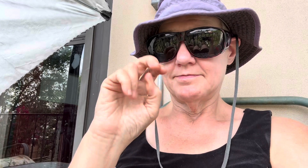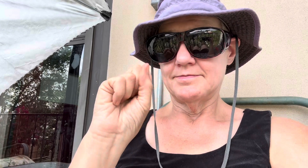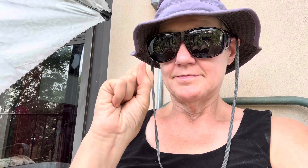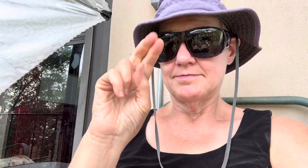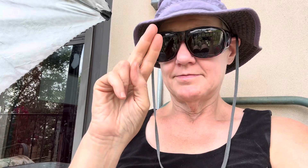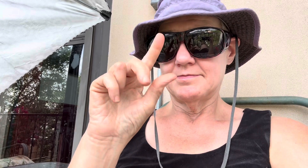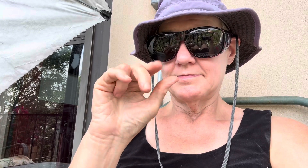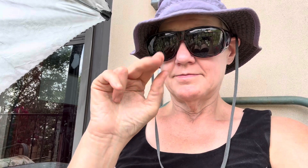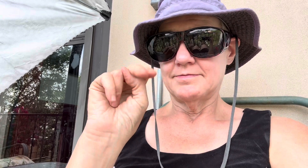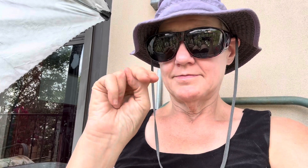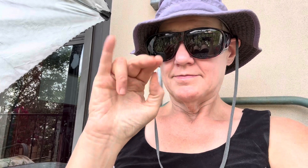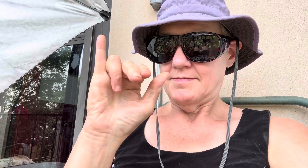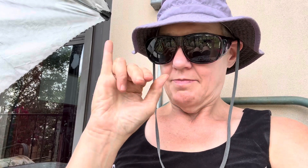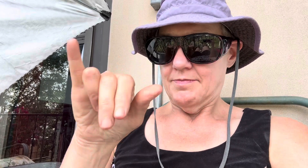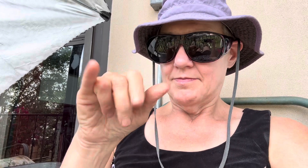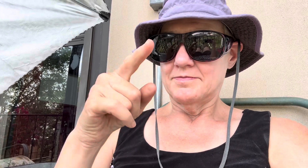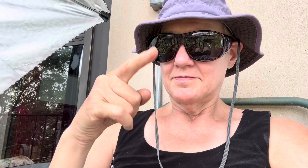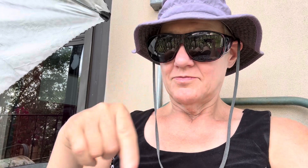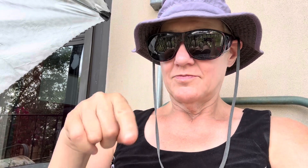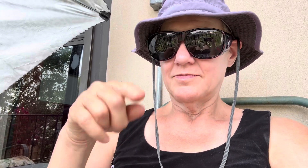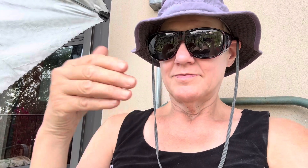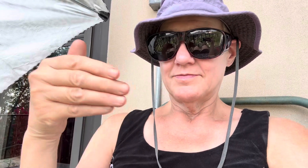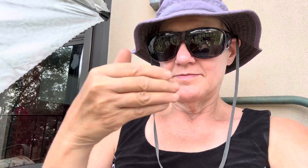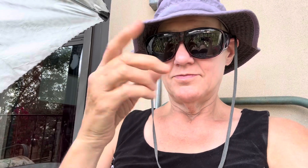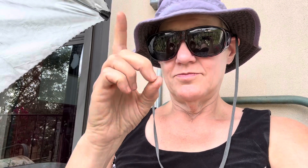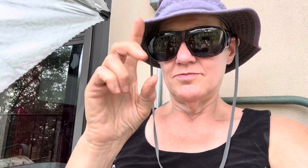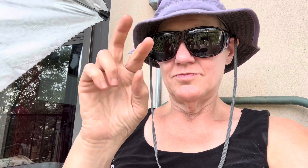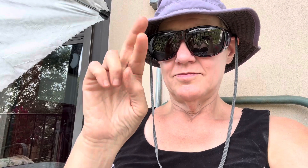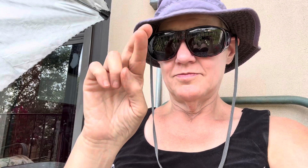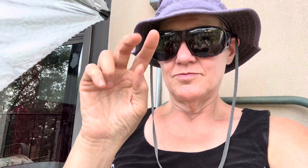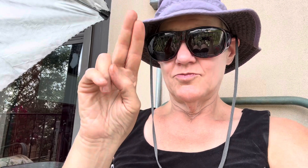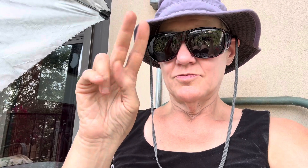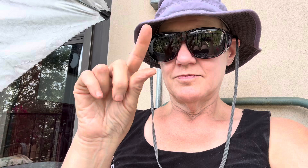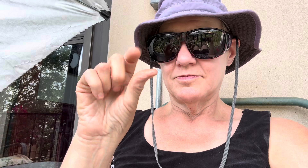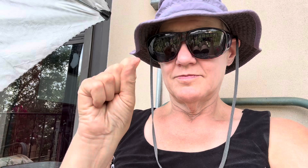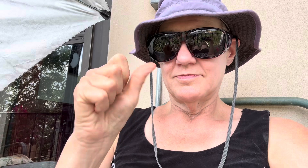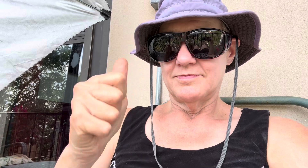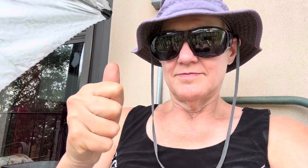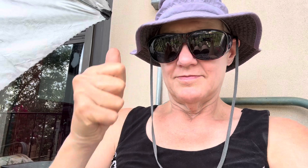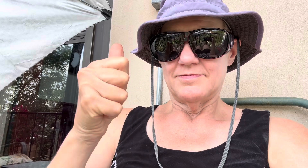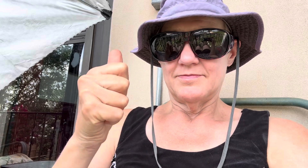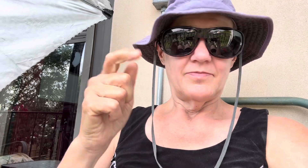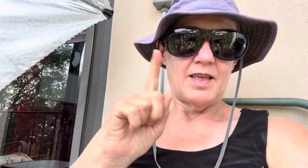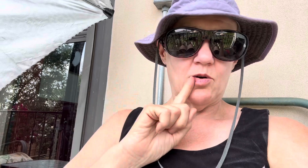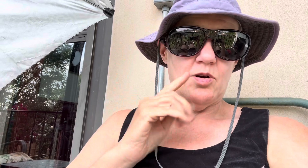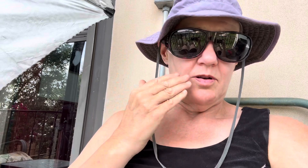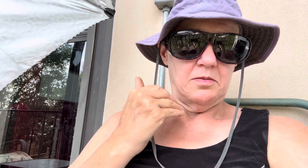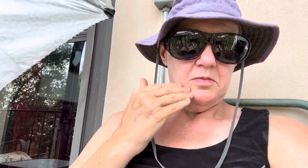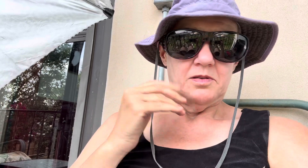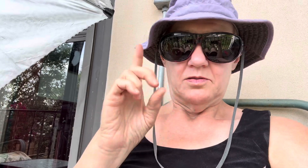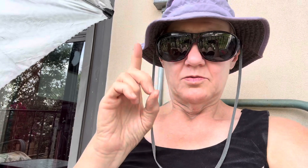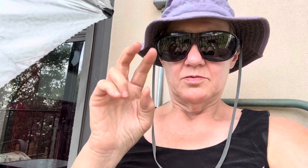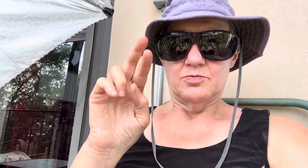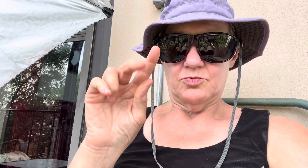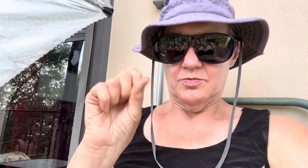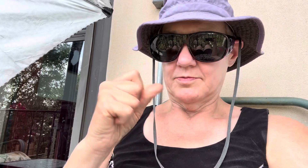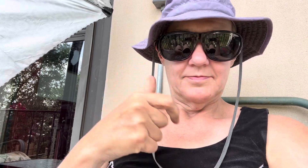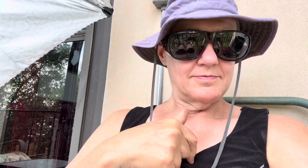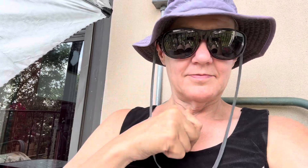track. And I believe that all has to do with insulin resistance. And that's what these drugs combat. And so